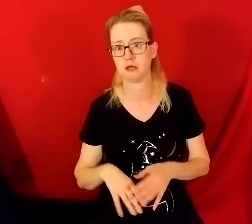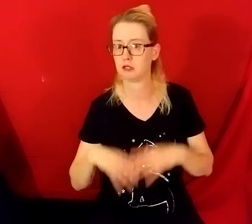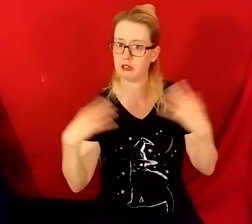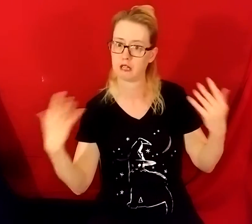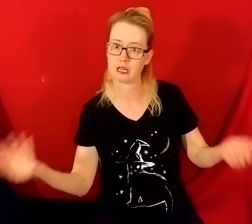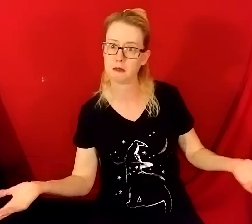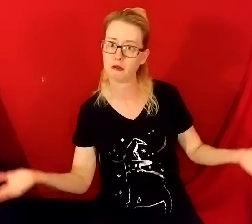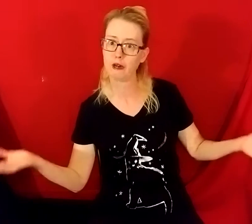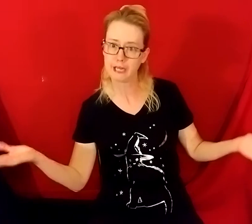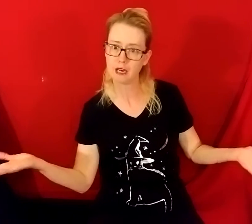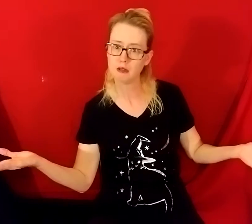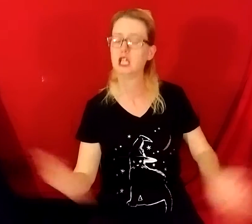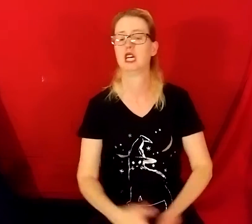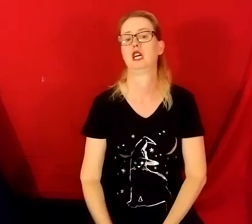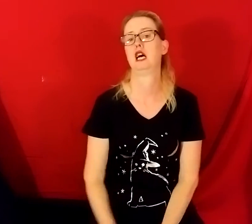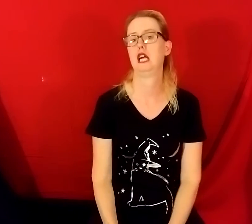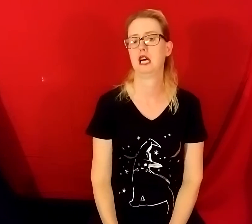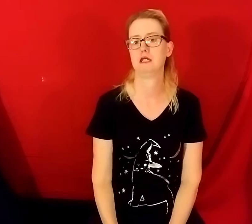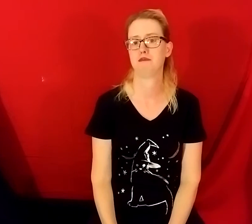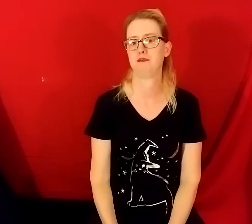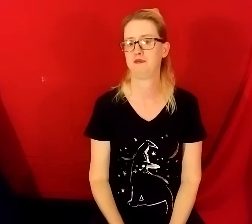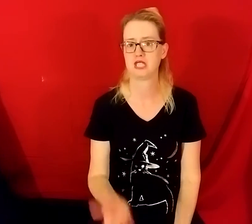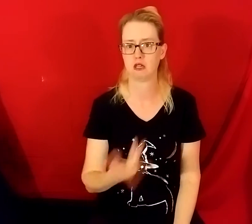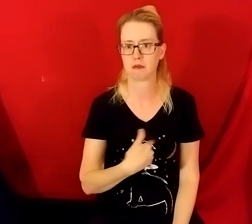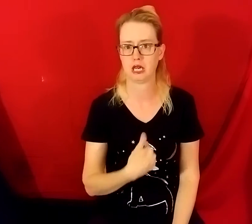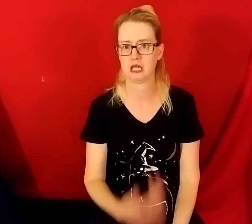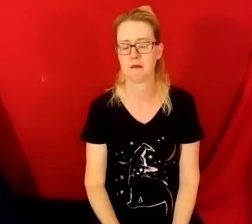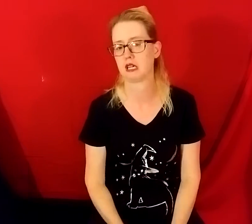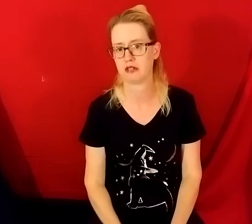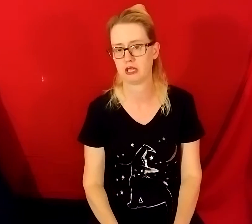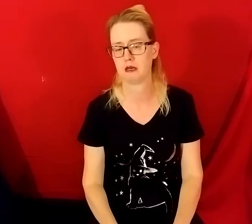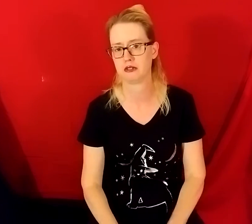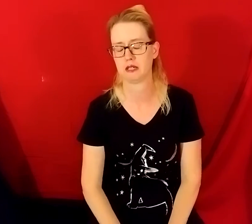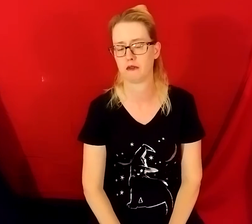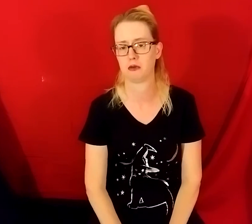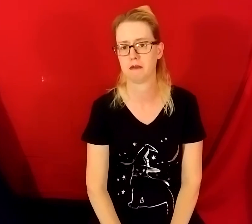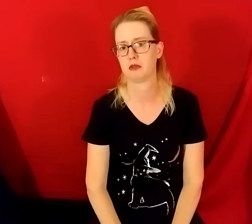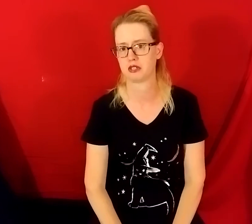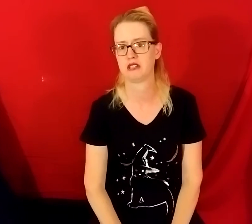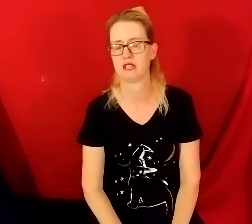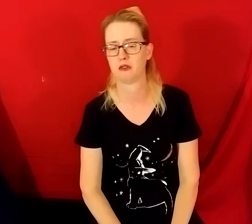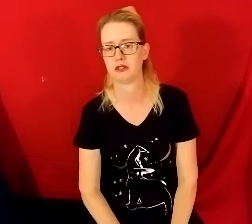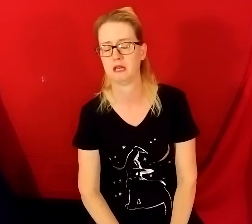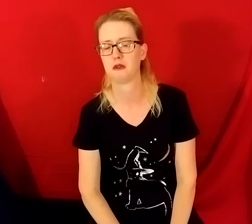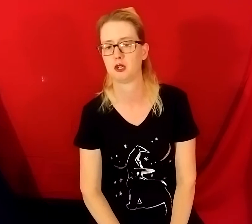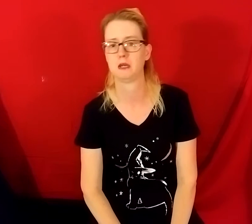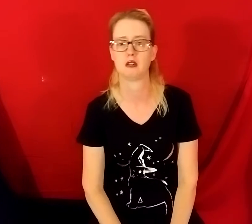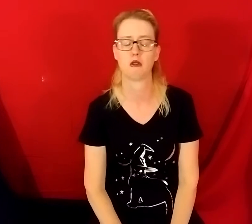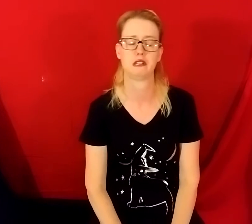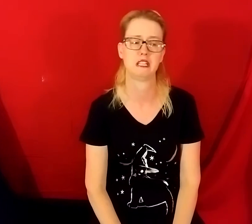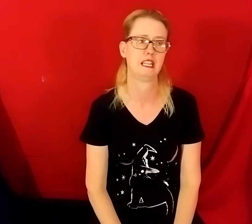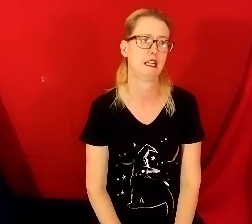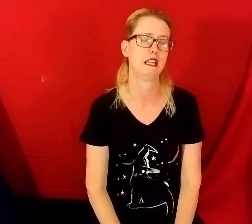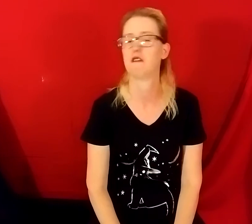like I'm doing right now, and, you know, by, I'm not going to say their full name, I'm just going to say their first name, Jeremy and Chris, and they are really